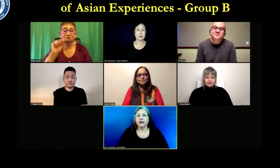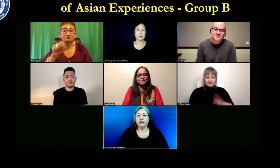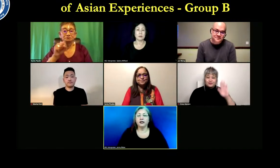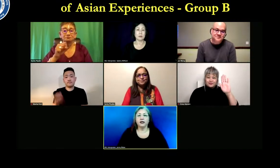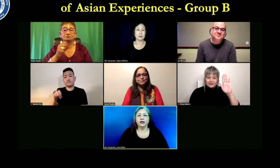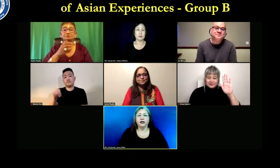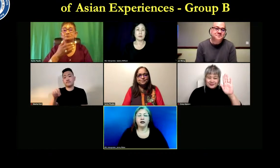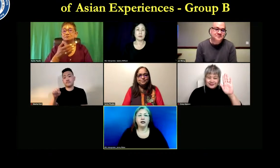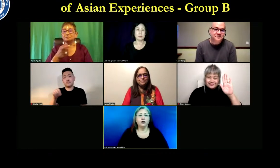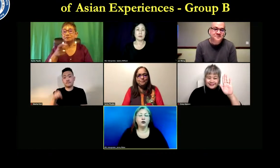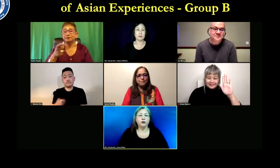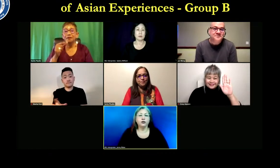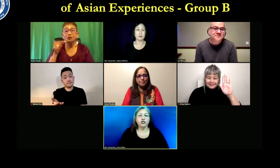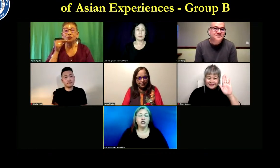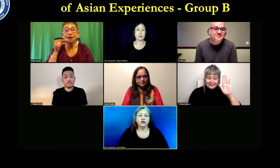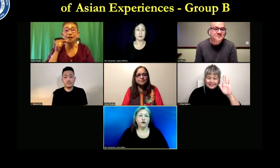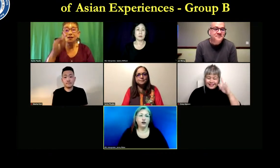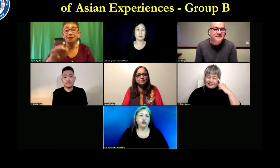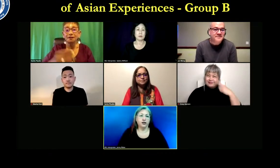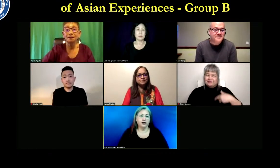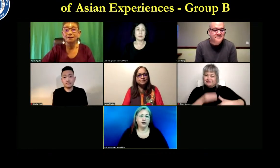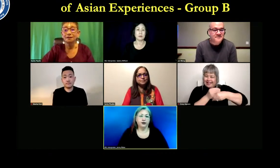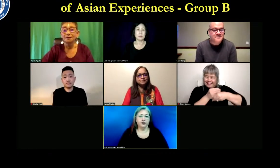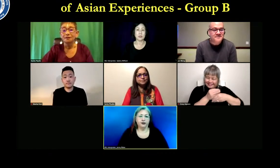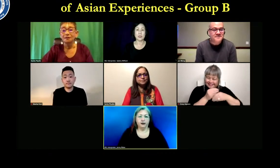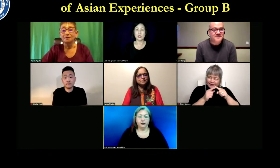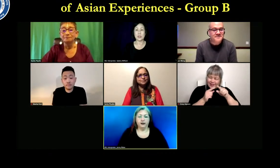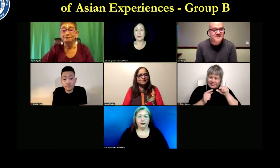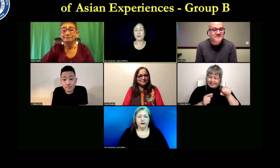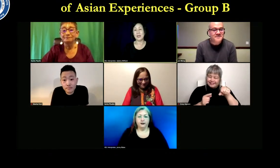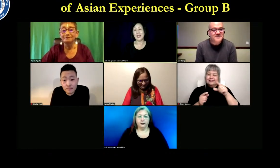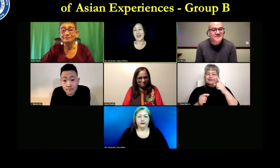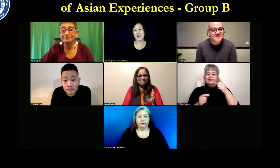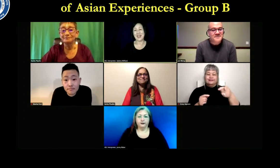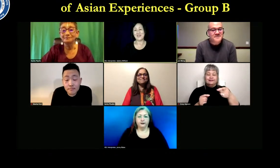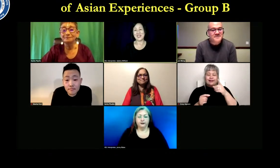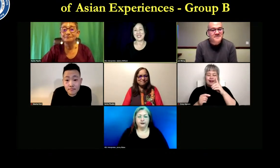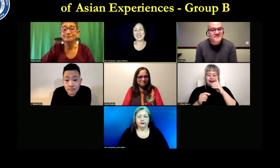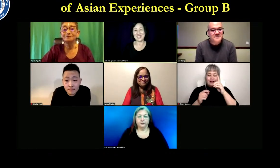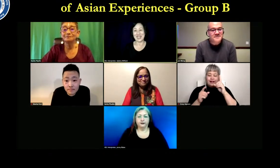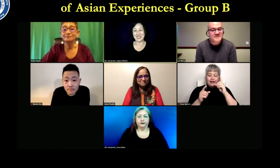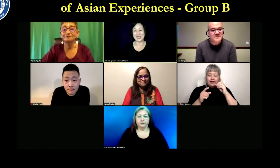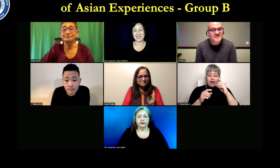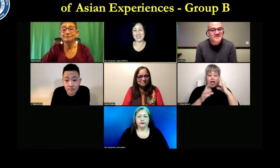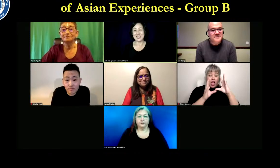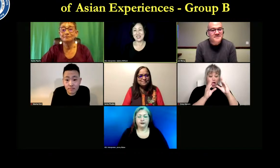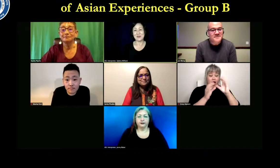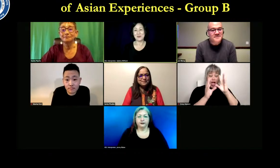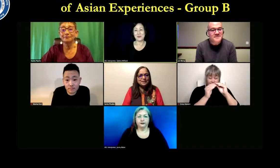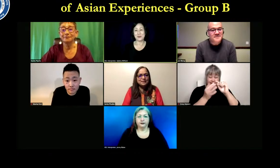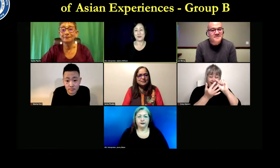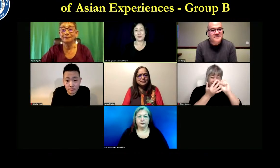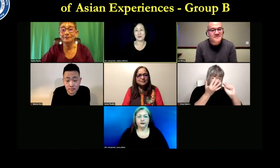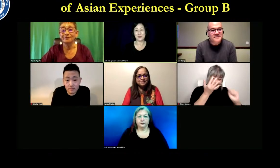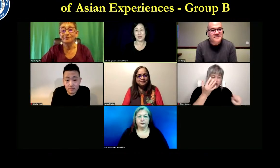it's that equal appreciation for each other. Jenny, if I could just add to this,